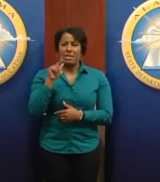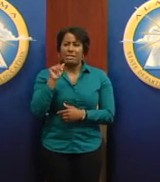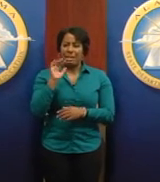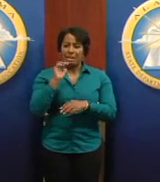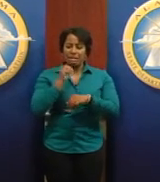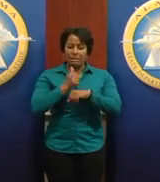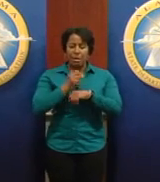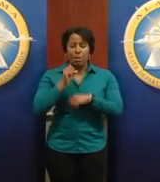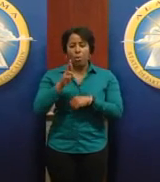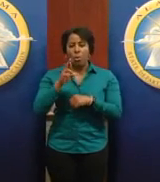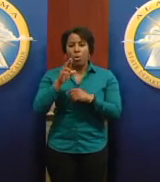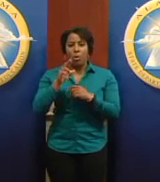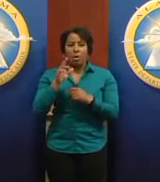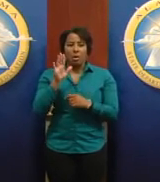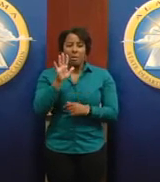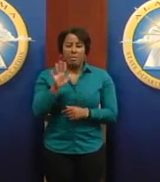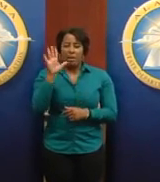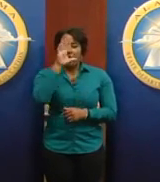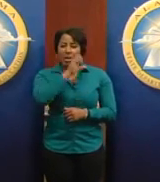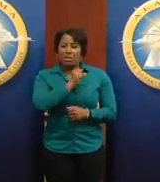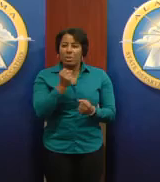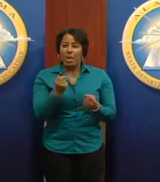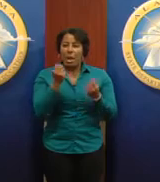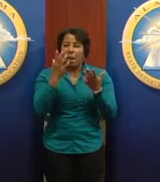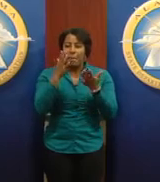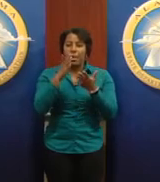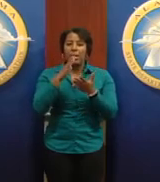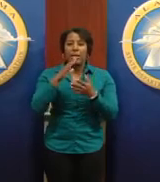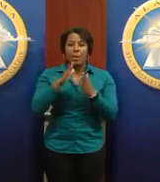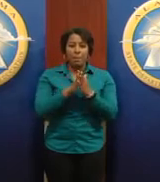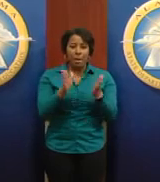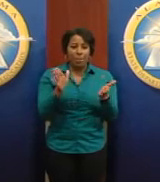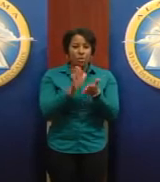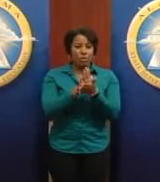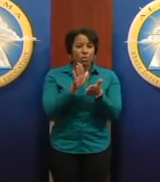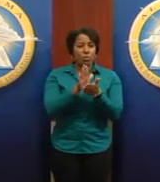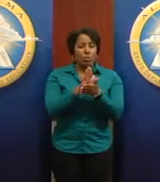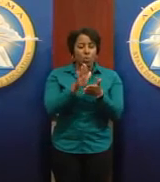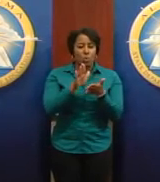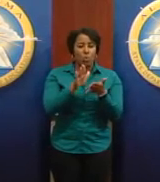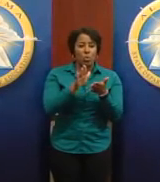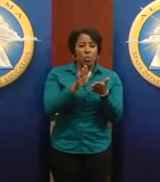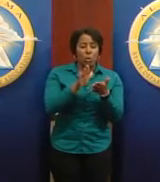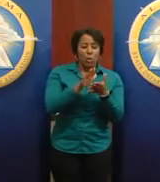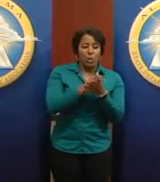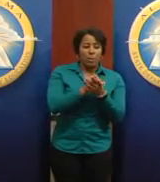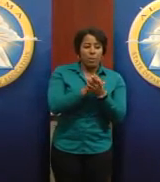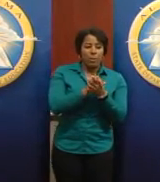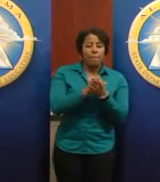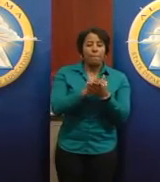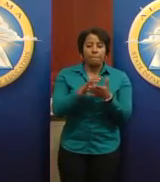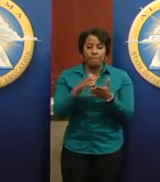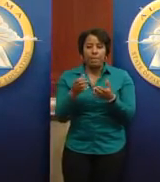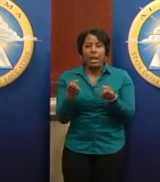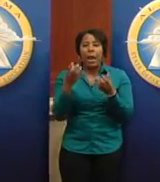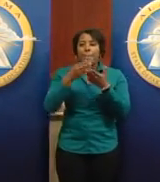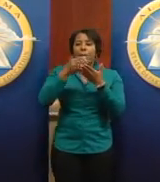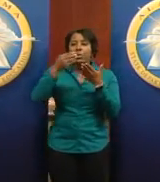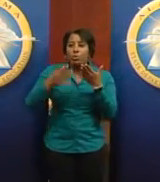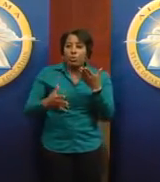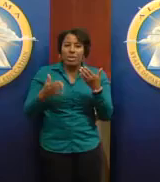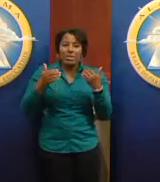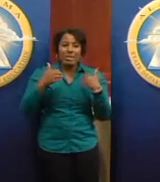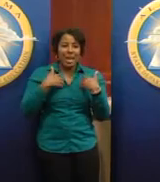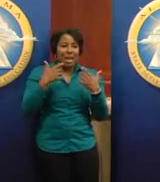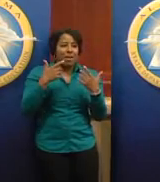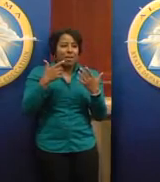estimate for how many public school students are immunocompromised or have the kind of preconditions that would make catching